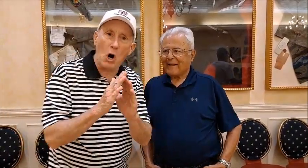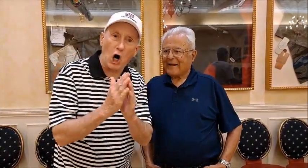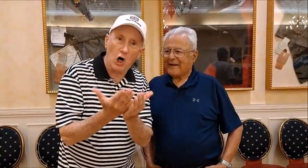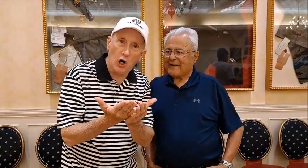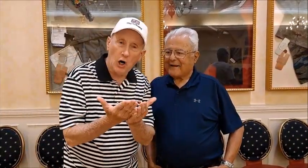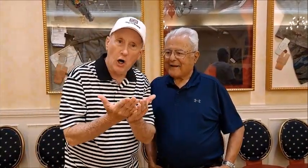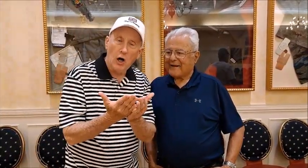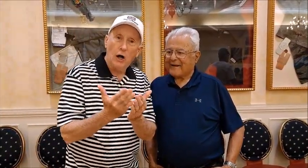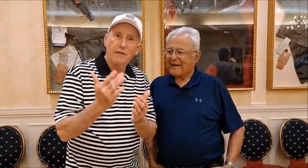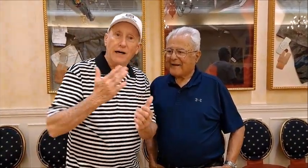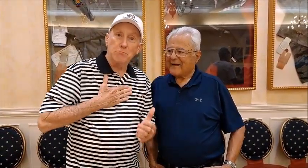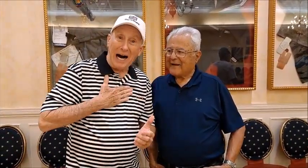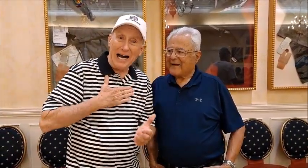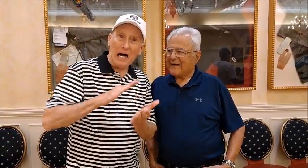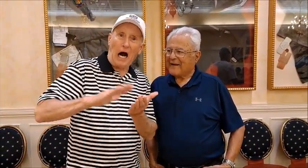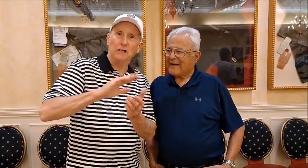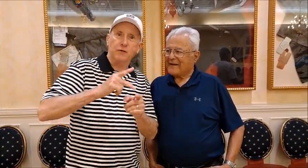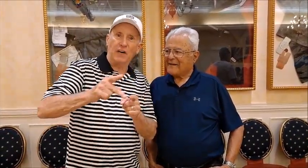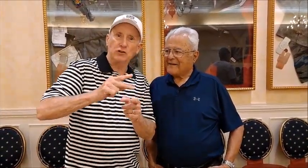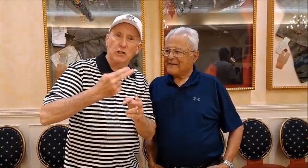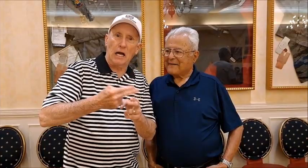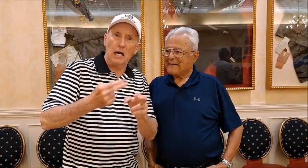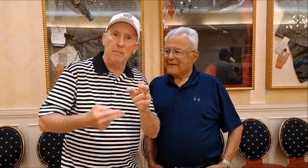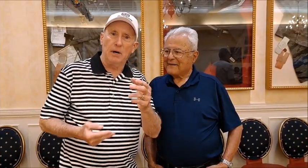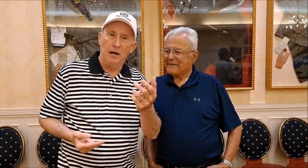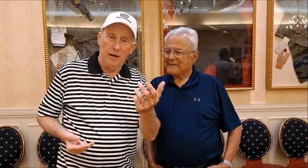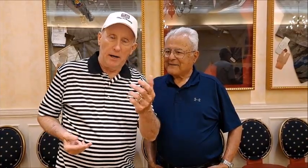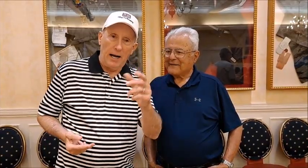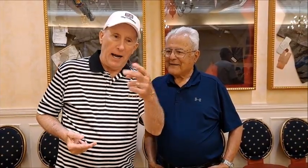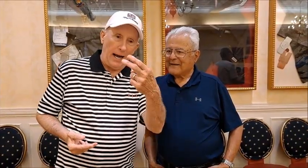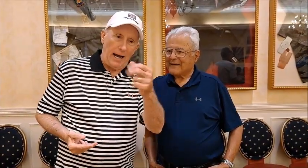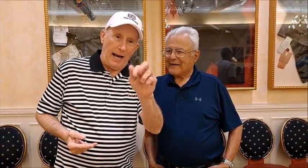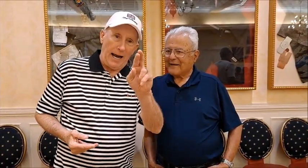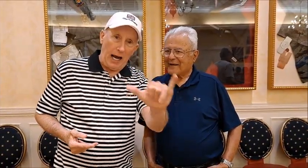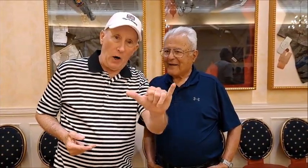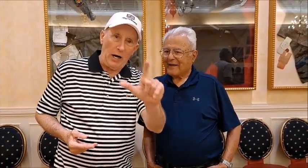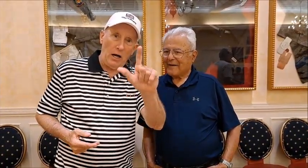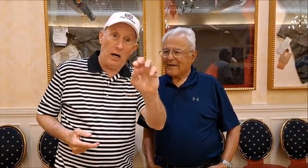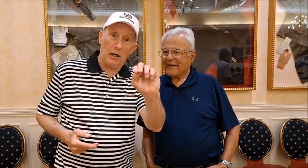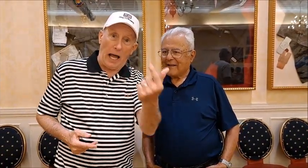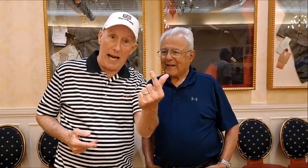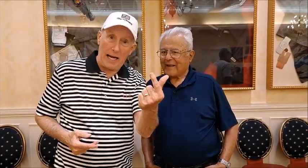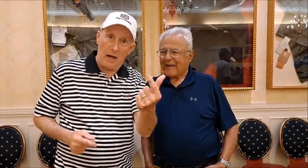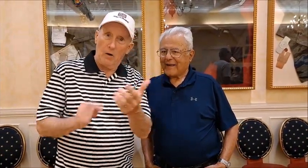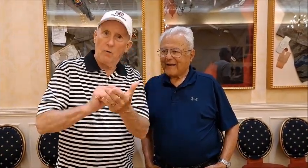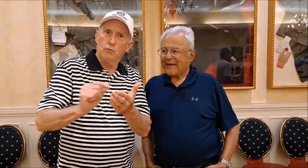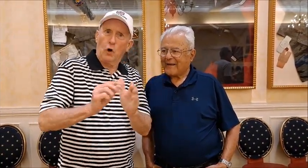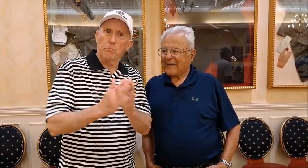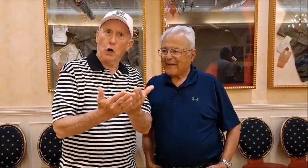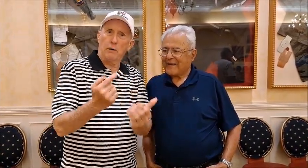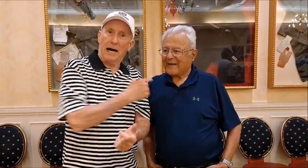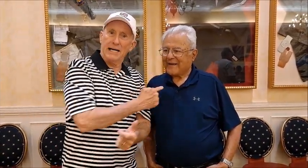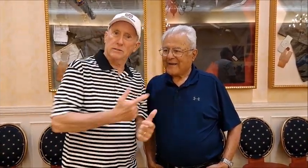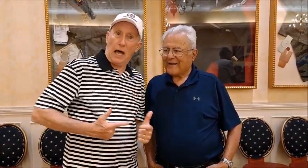book that my college professor named Harry Lang wrote a book about his